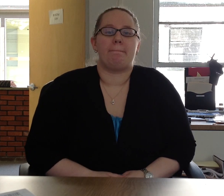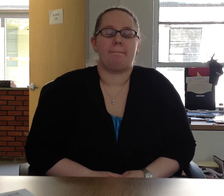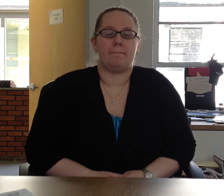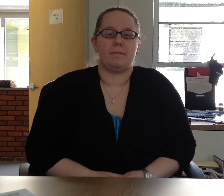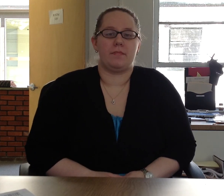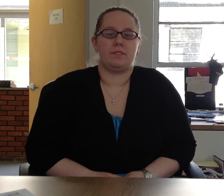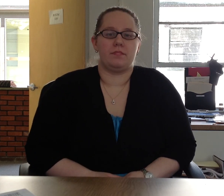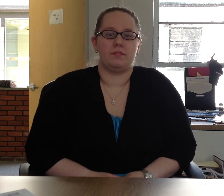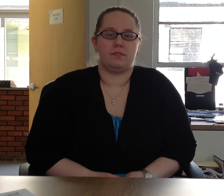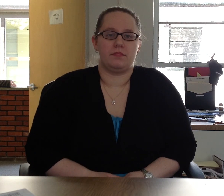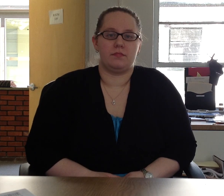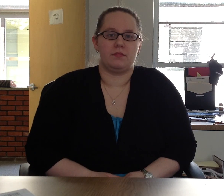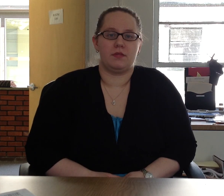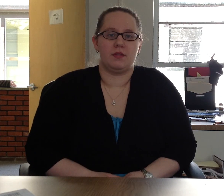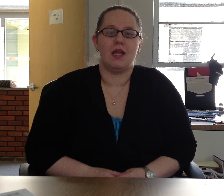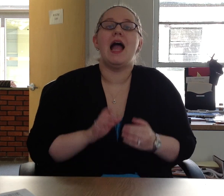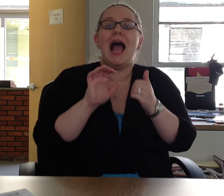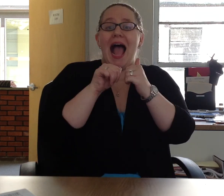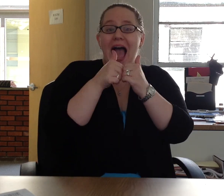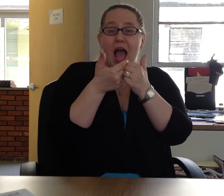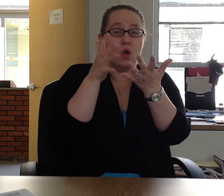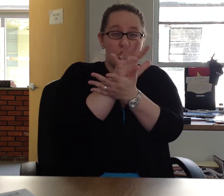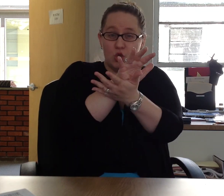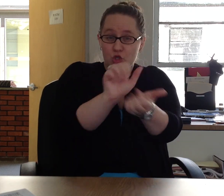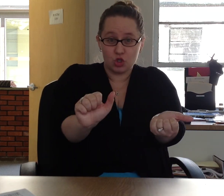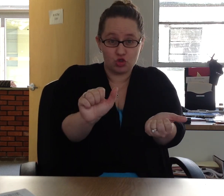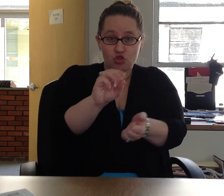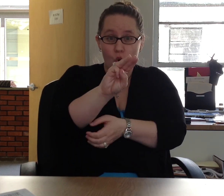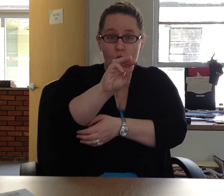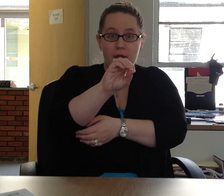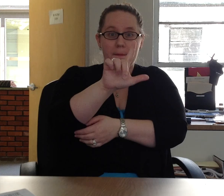Methods of destroying molds are similar to those required in bacteria.